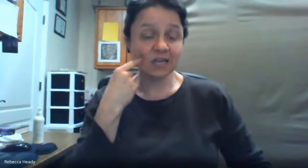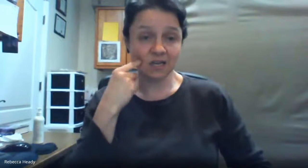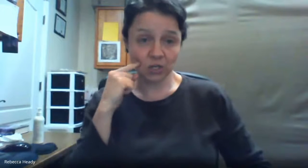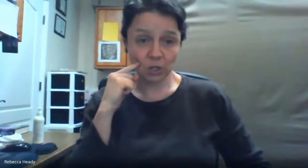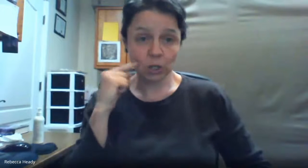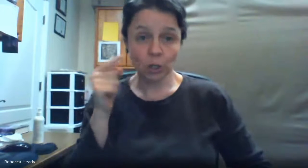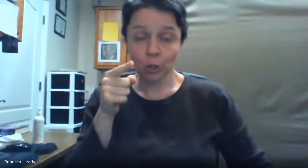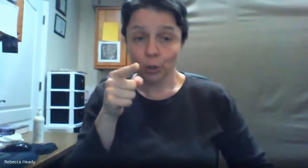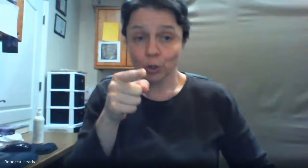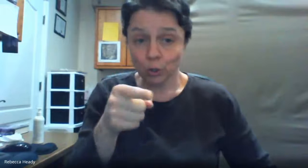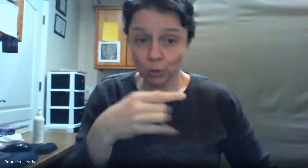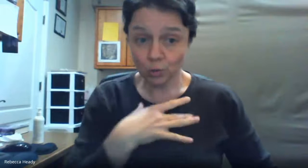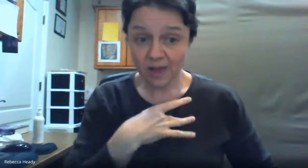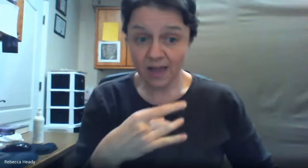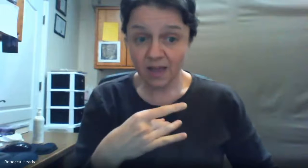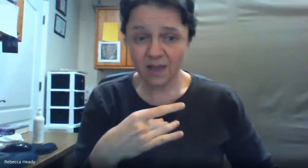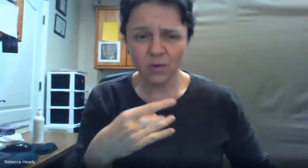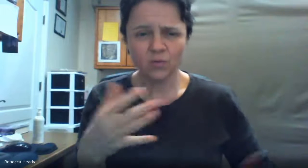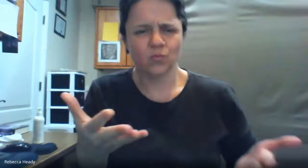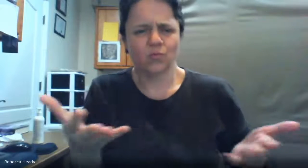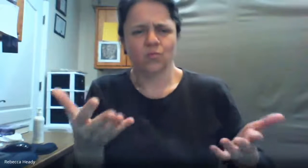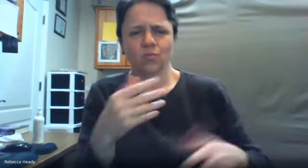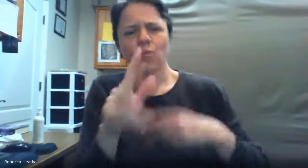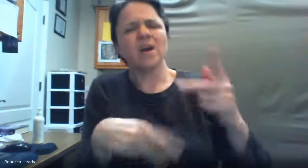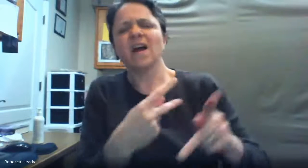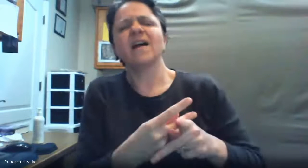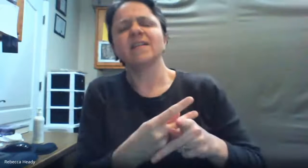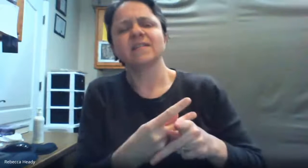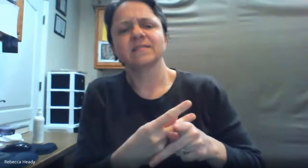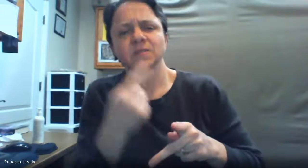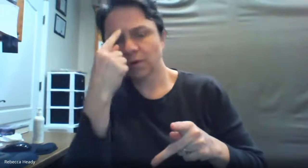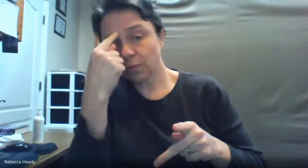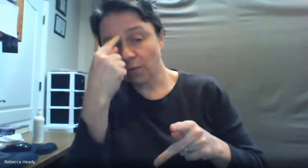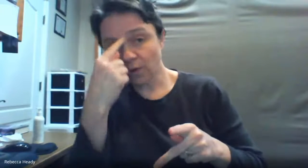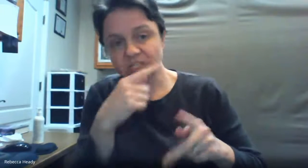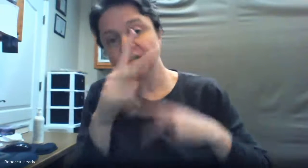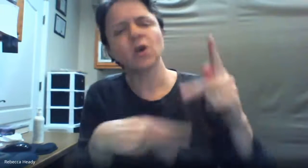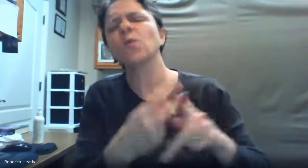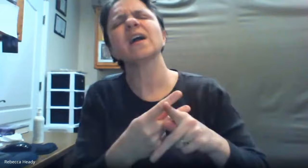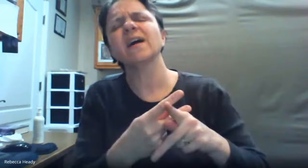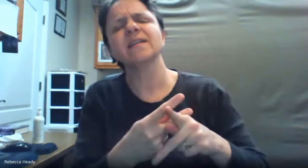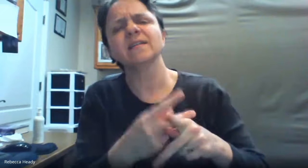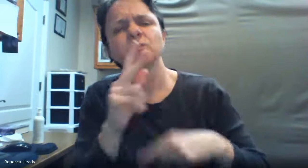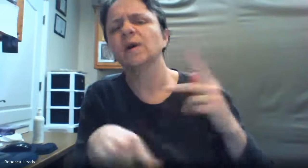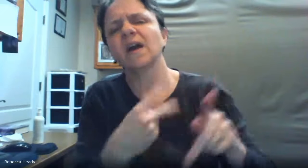candy, you like what kind? So we're going to throw the question in here. What kind? What